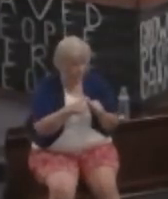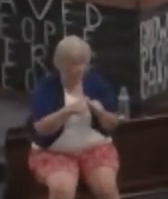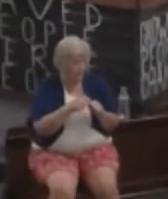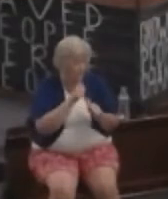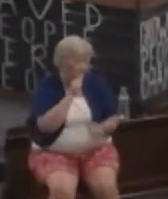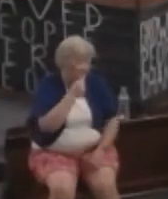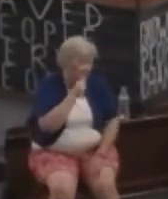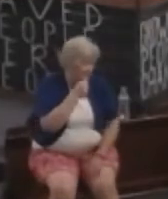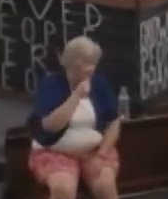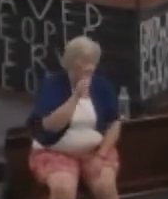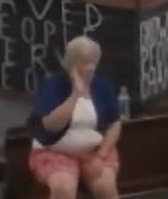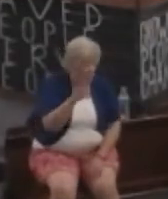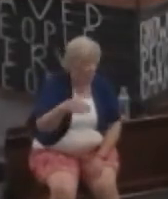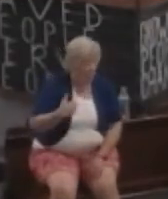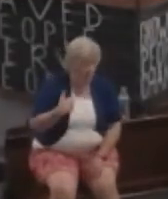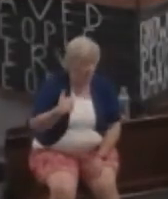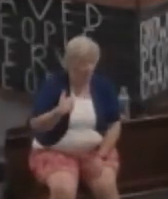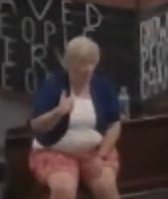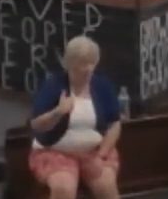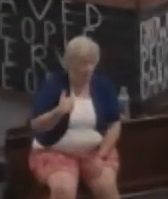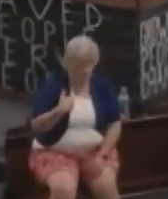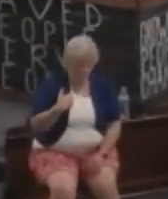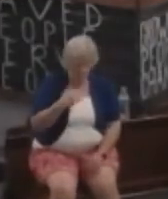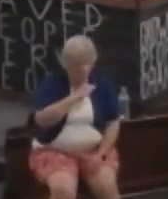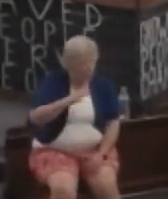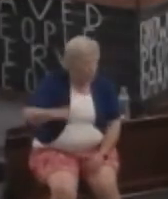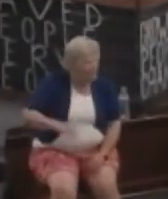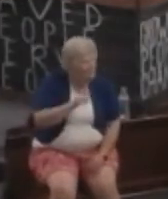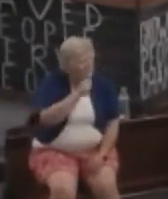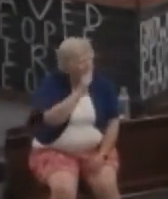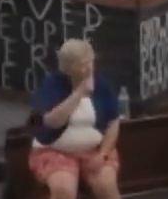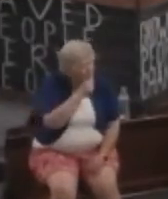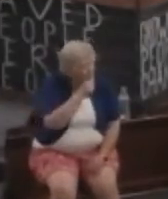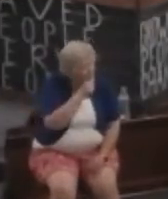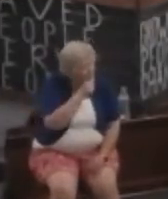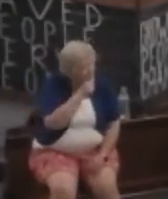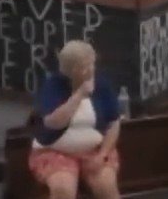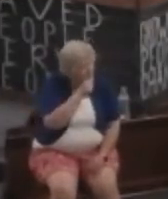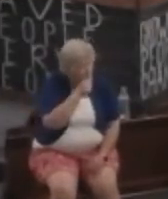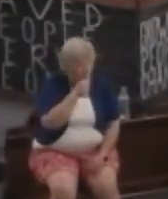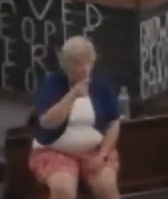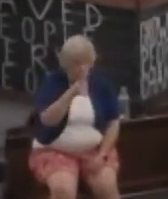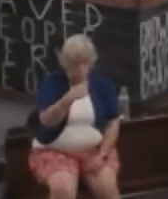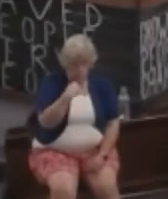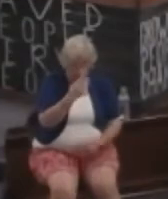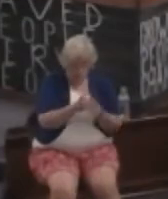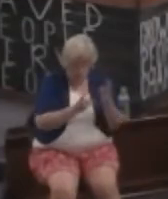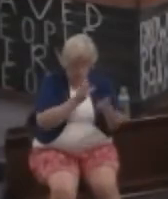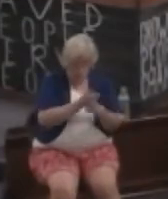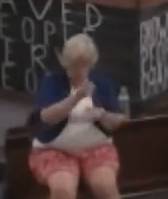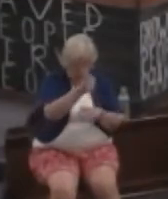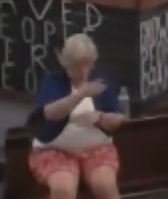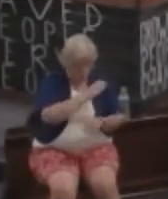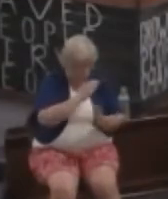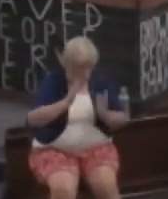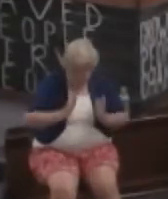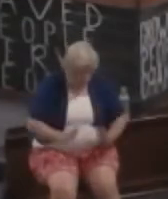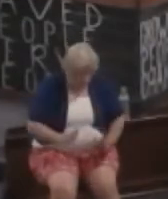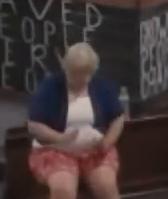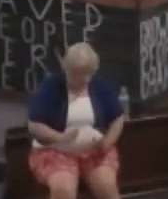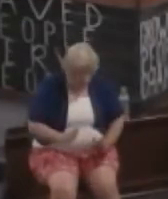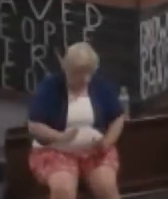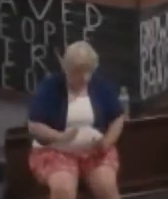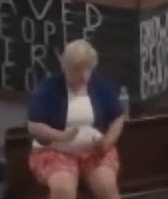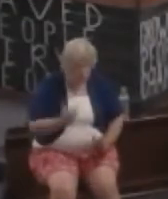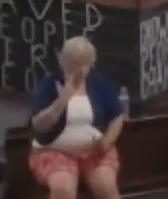suffering. Just as Christ suffered, when you let the world know you are a Christian, not just by words, but